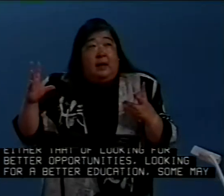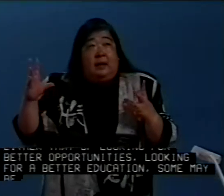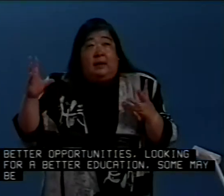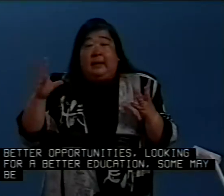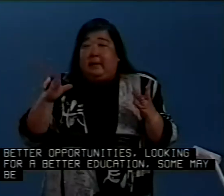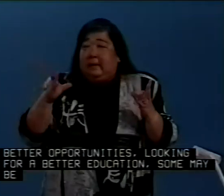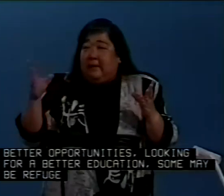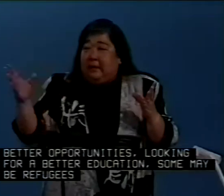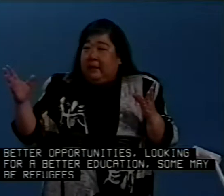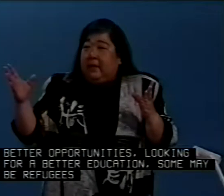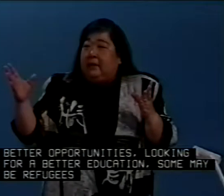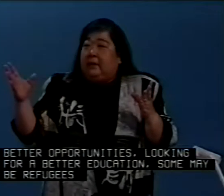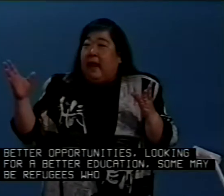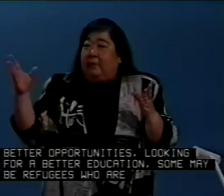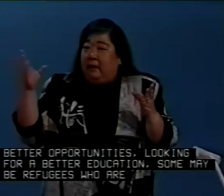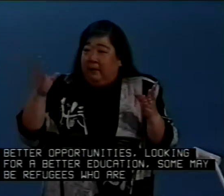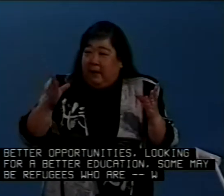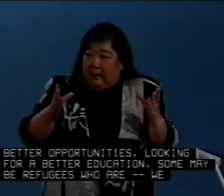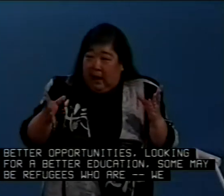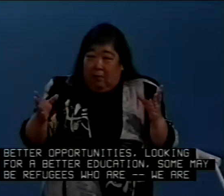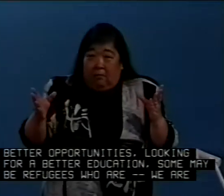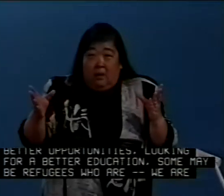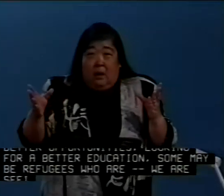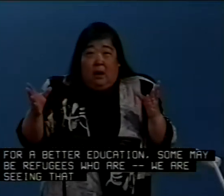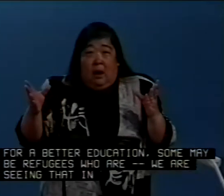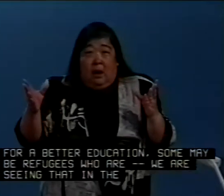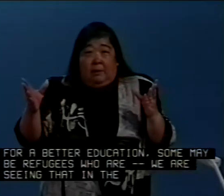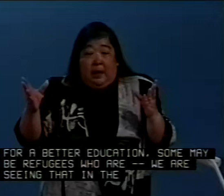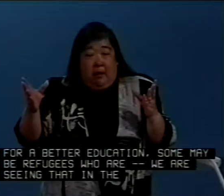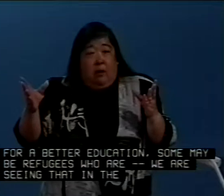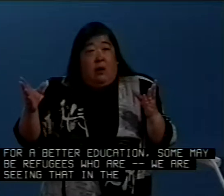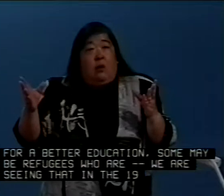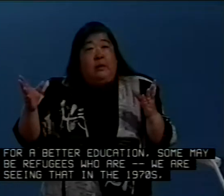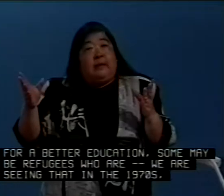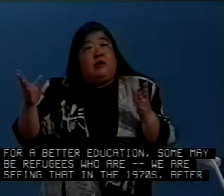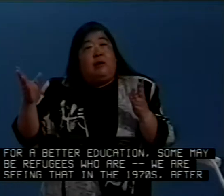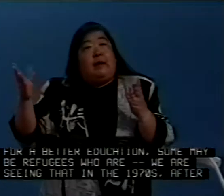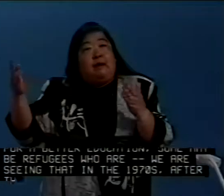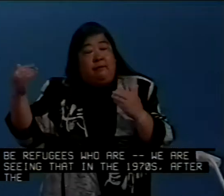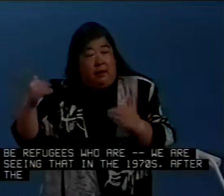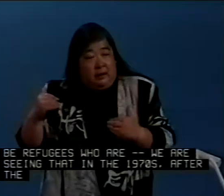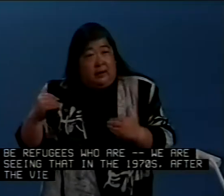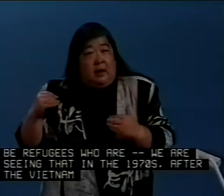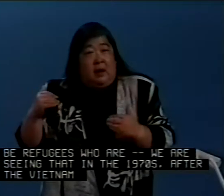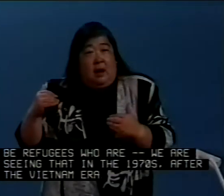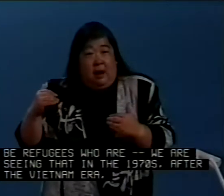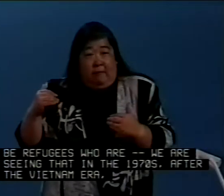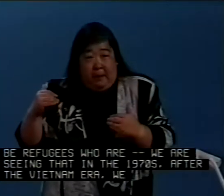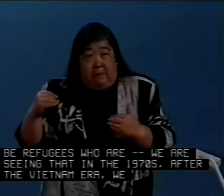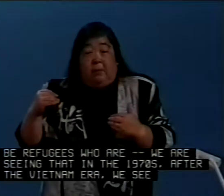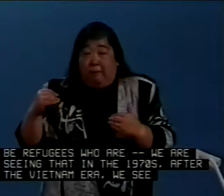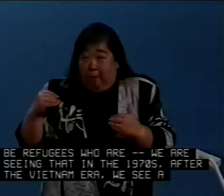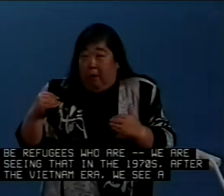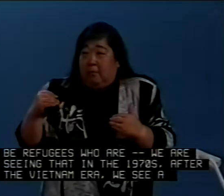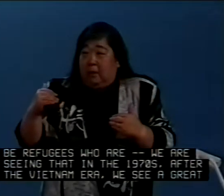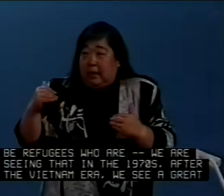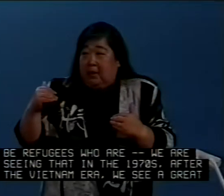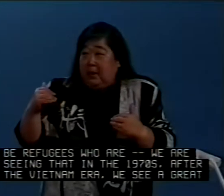the 1970s, after the Vietnam era, we see a great influx of people from Southeast